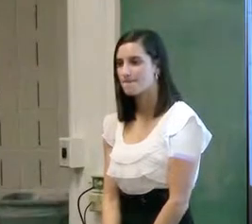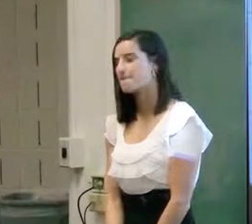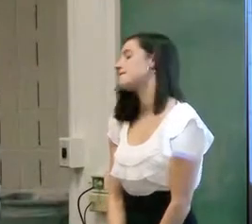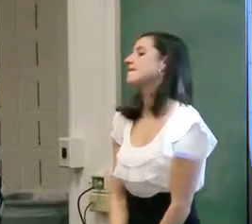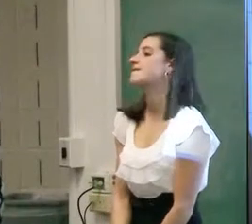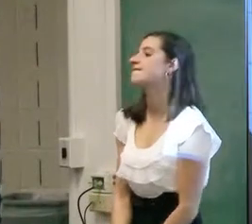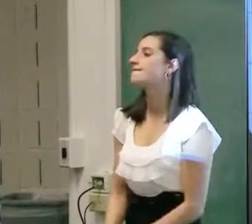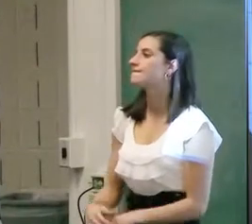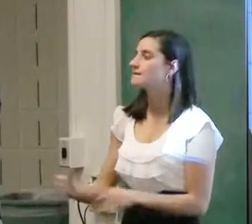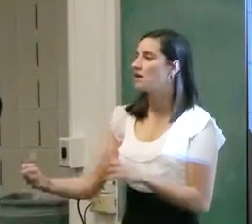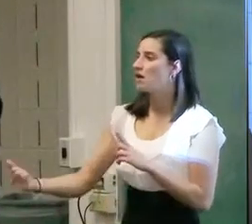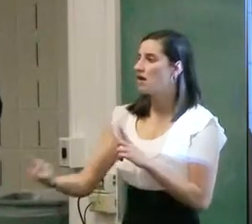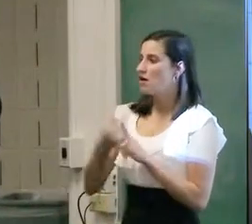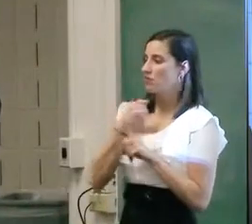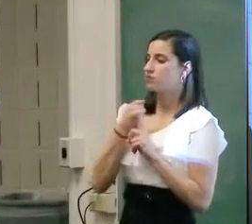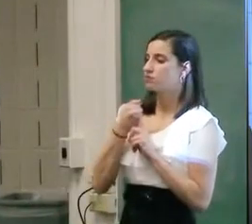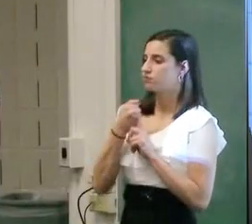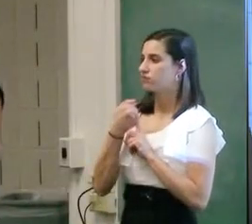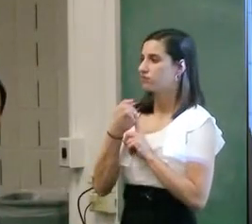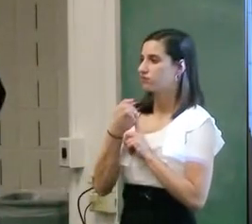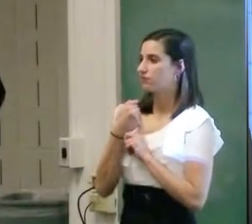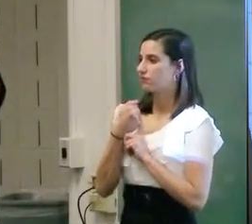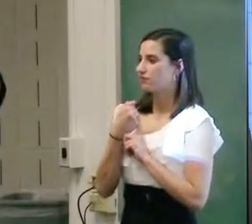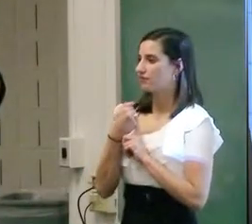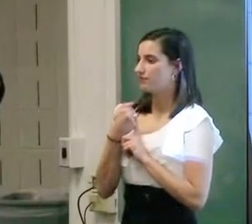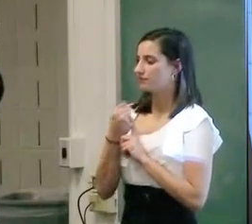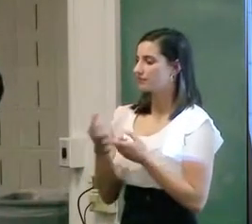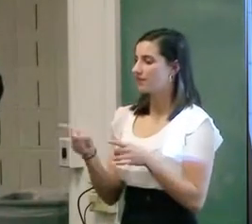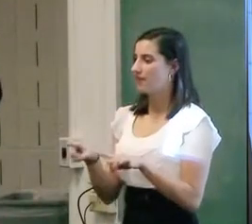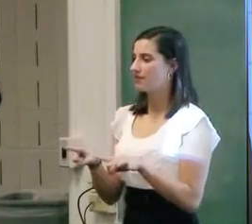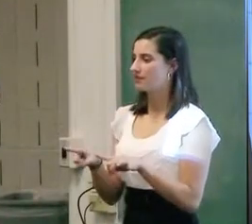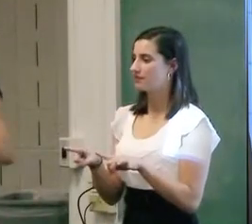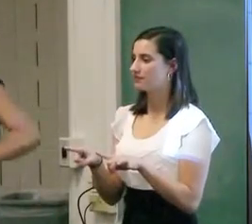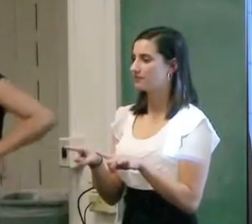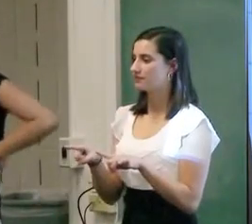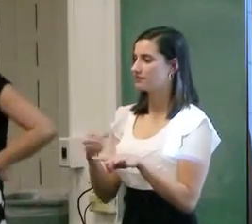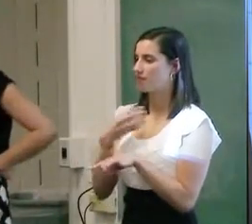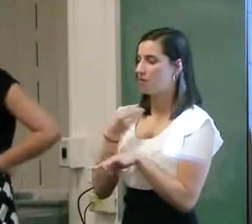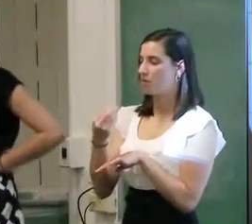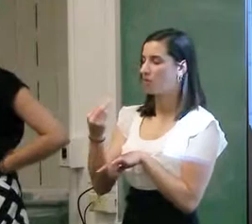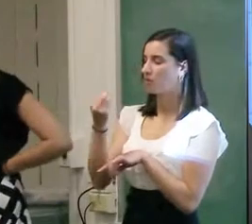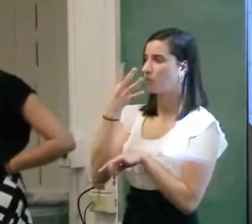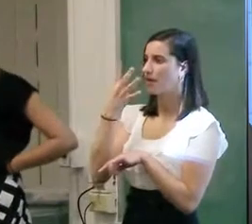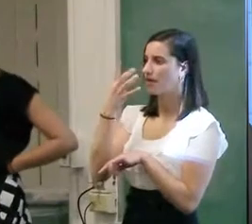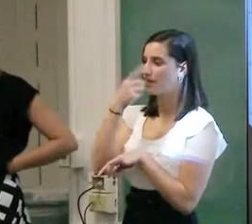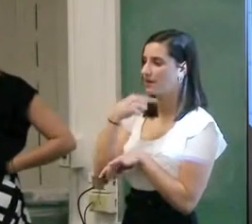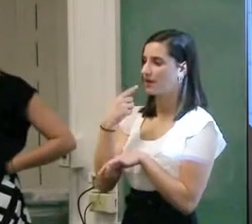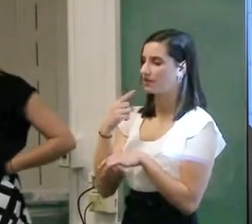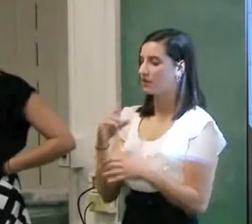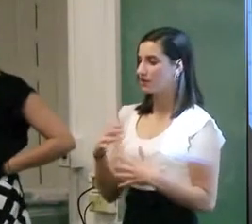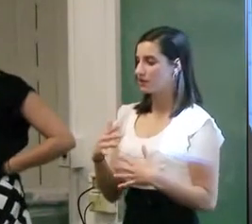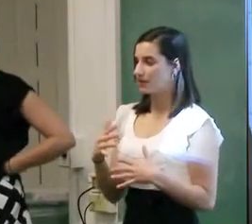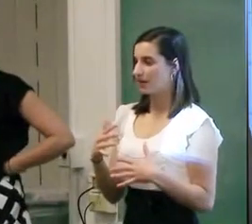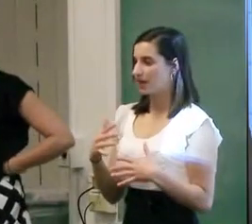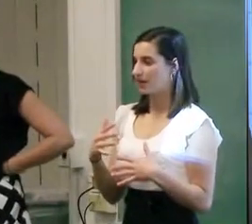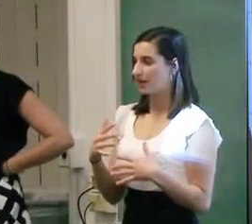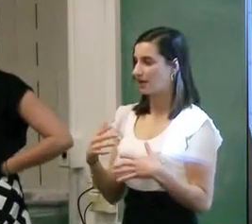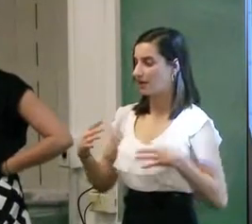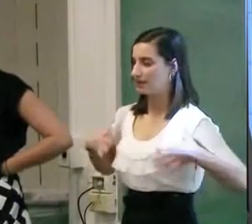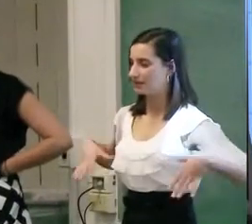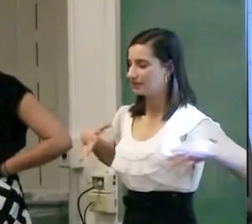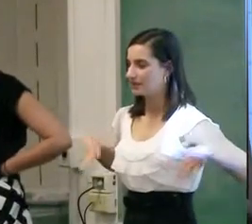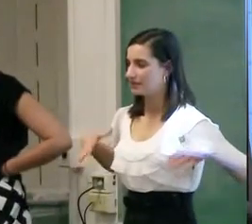And all of a sudden it hit me like a ton of bricks. All of a sudden the color dropped from my face, I started shaking, and I was having cold